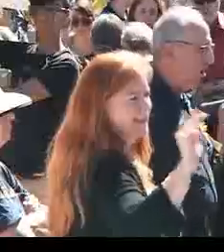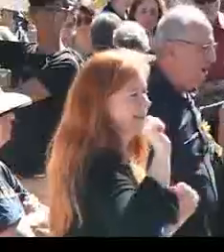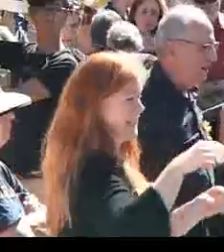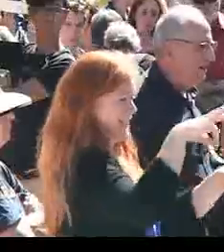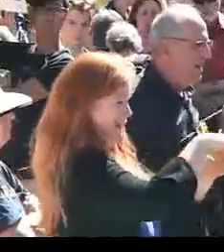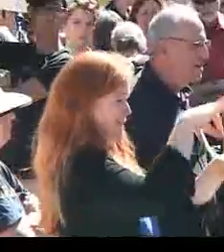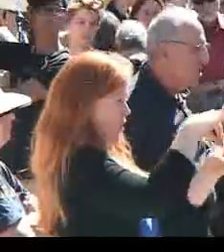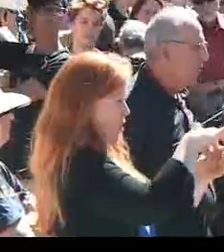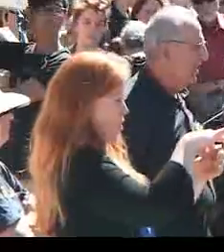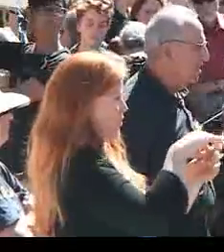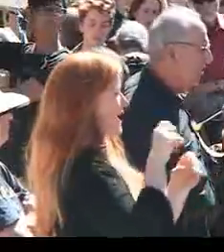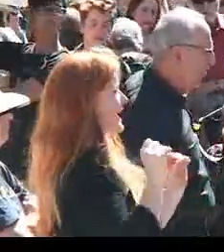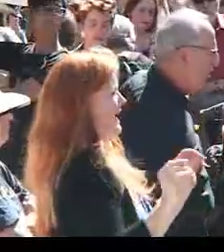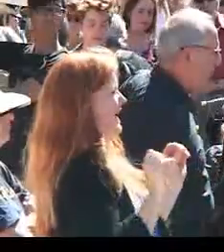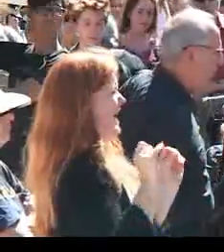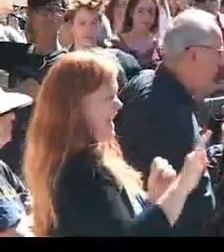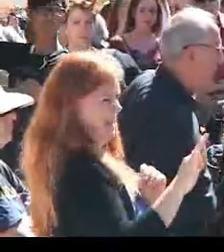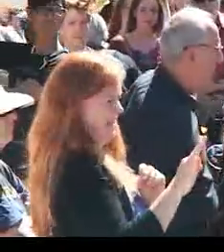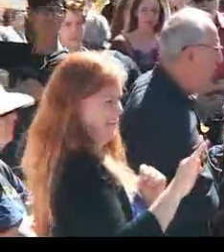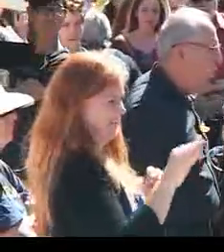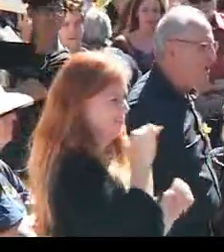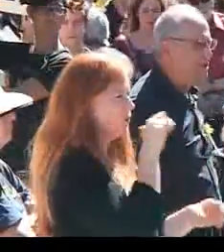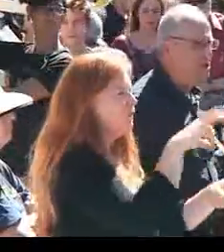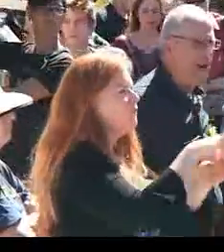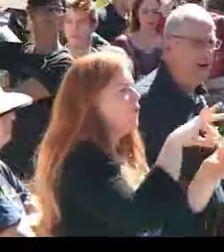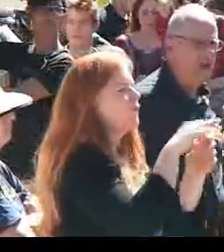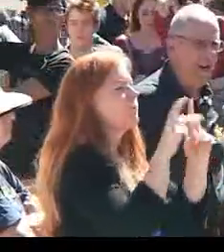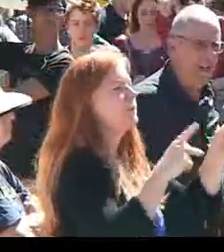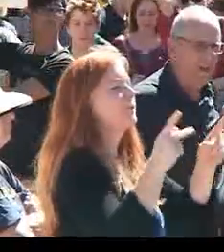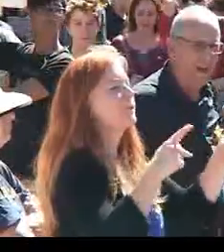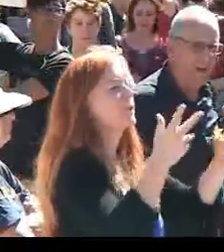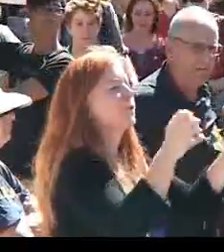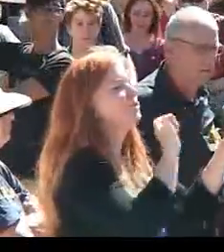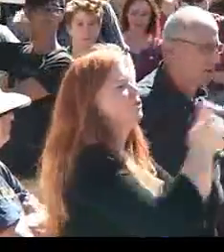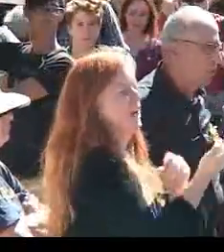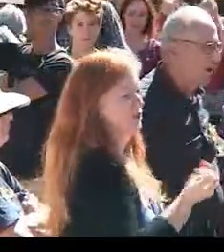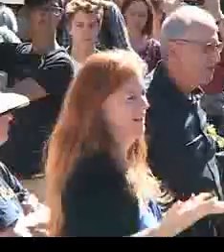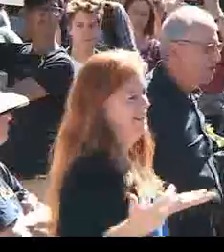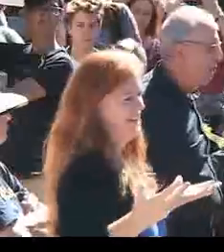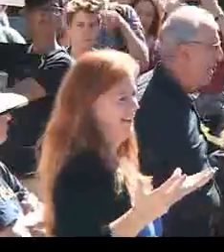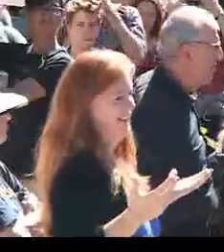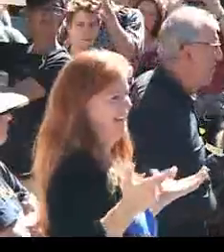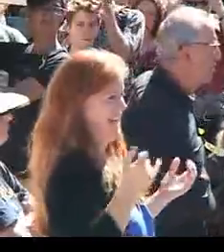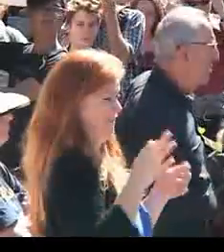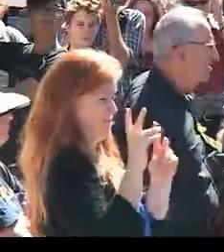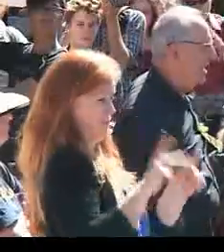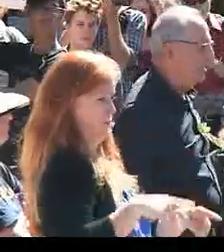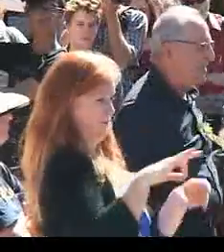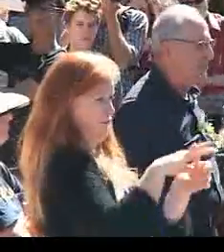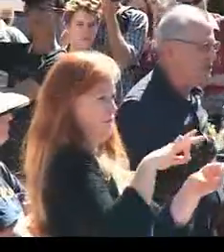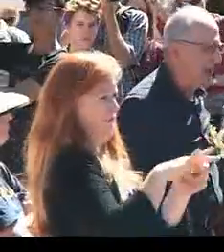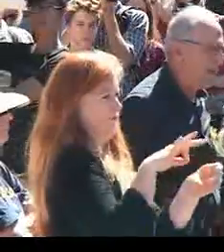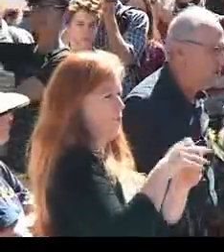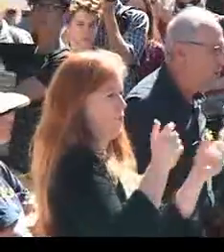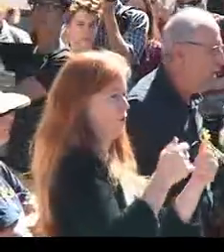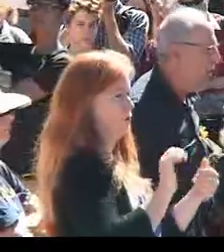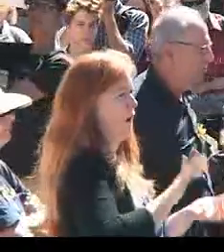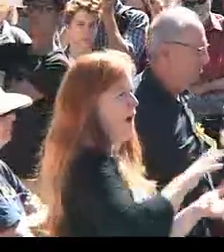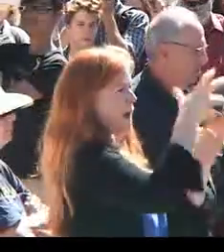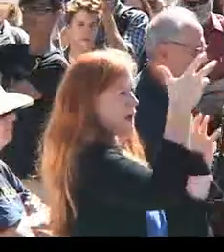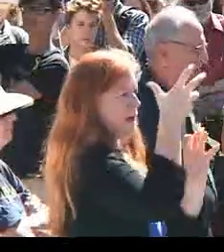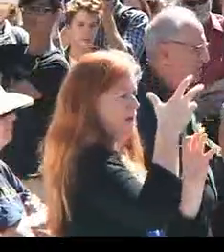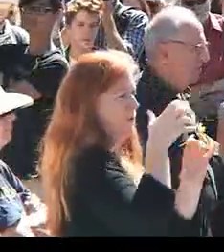as long as nobody you vote for wants to change anything or wants to do anything to upset the status